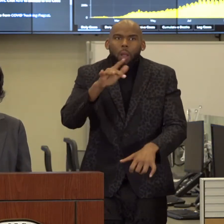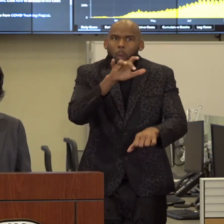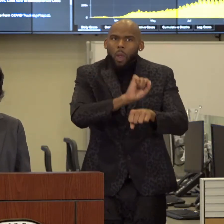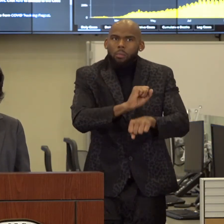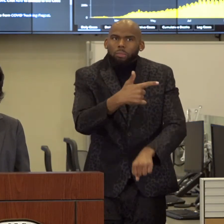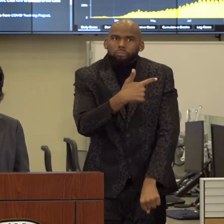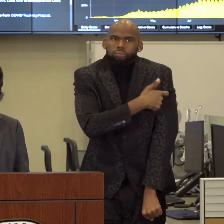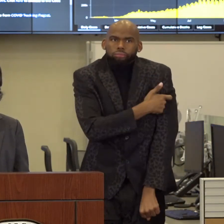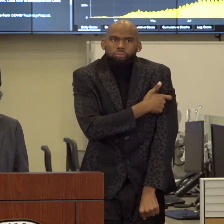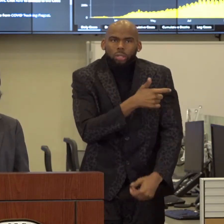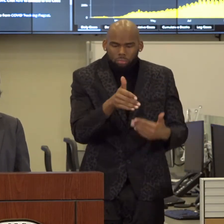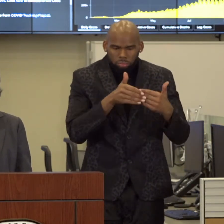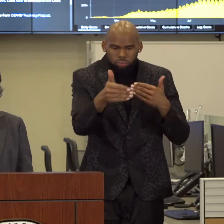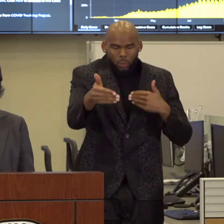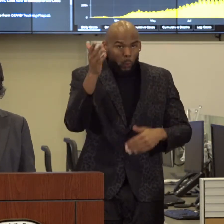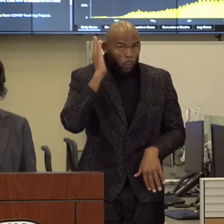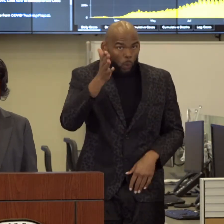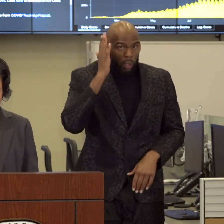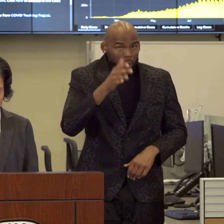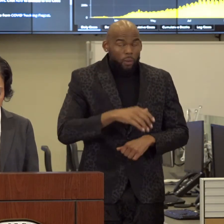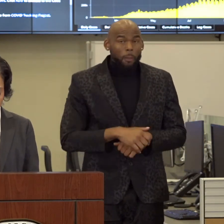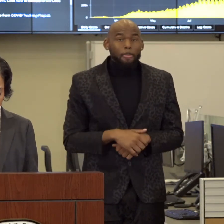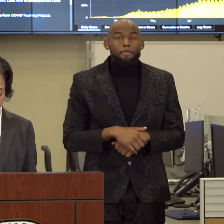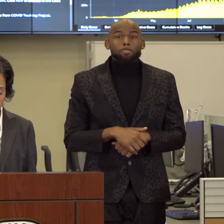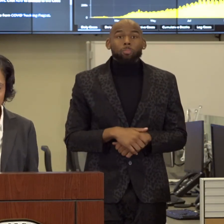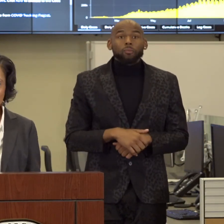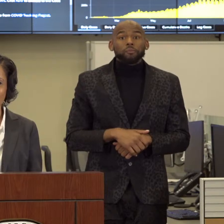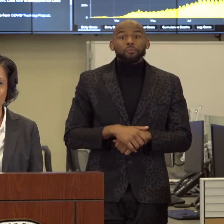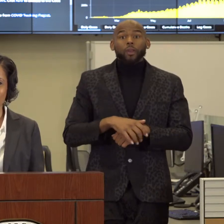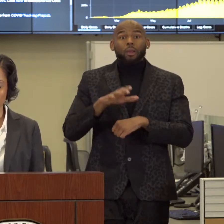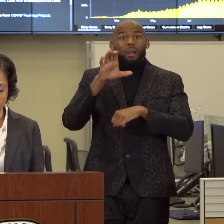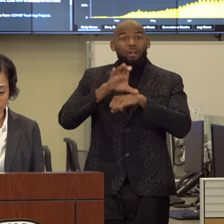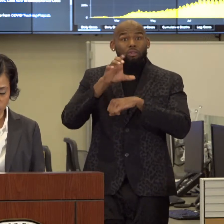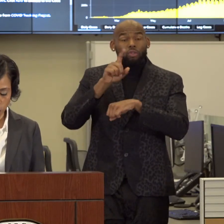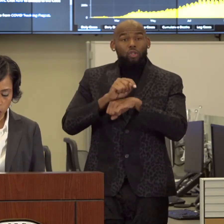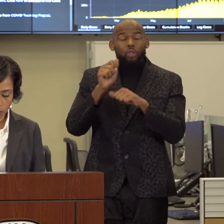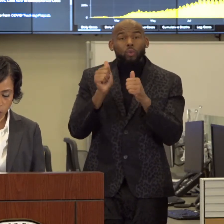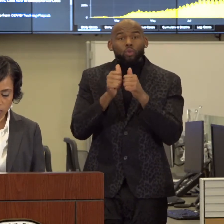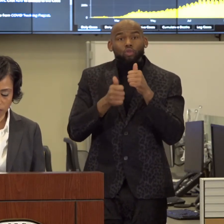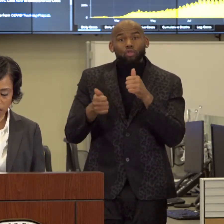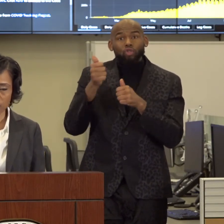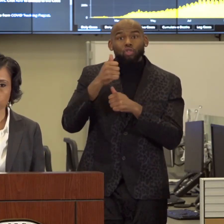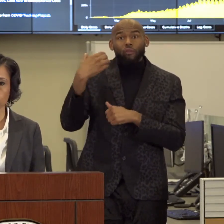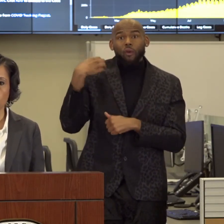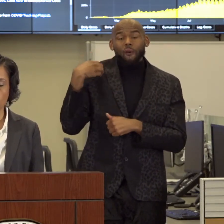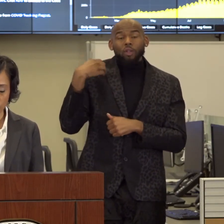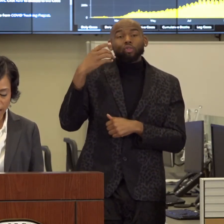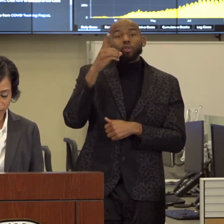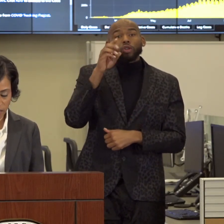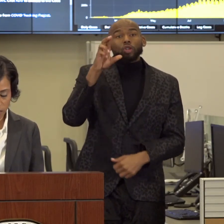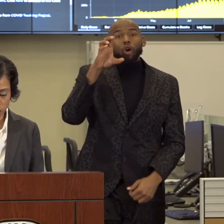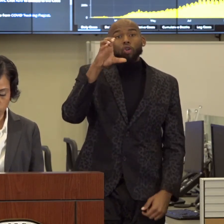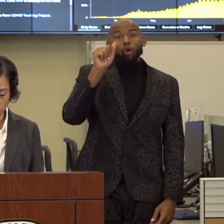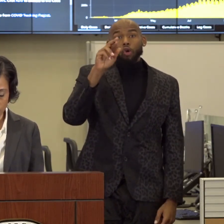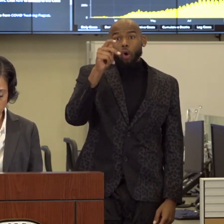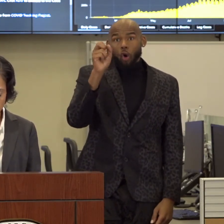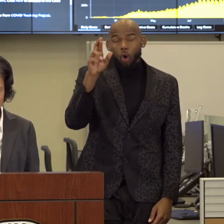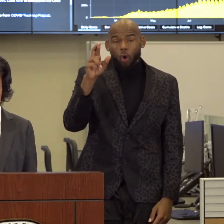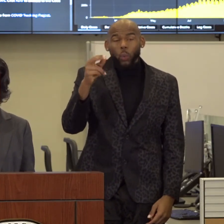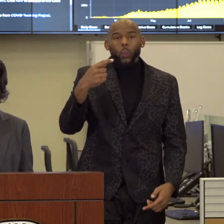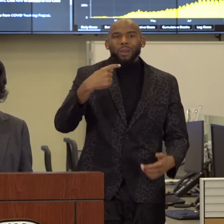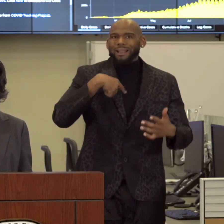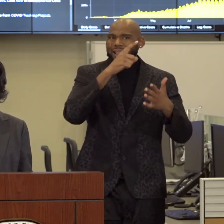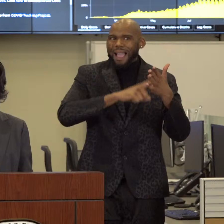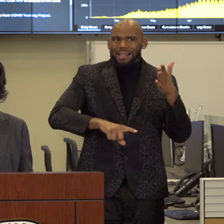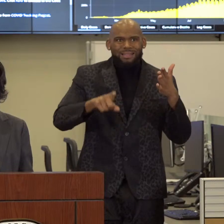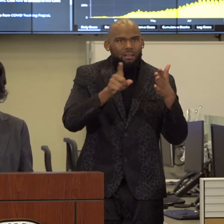appointment going forward. In consultation with our Chief Health Officer, Dr. Carter, we have canceled all vaccination appointments for